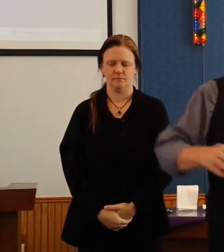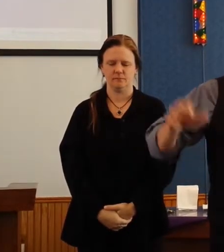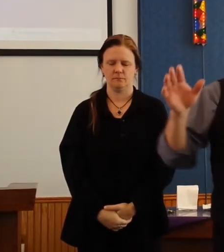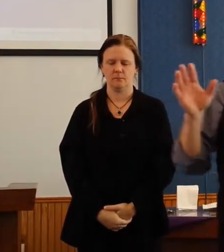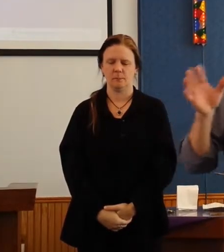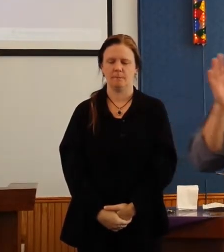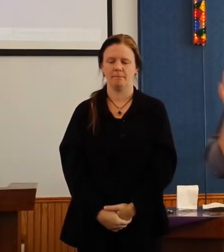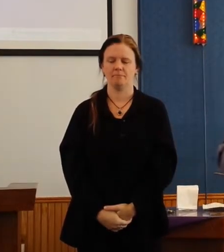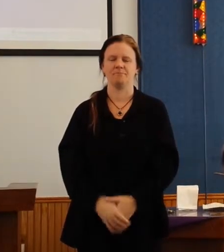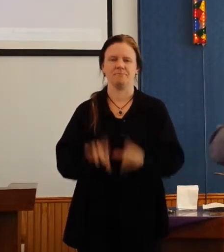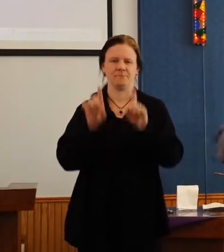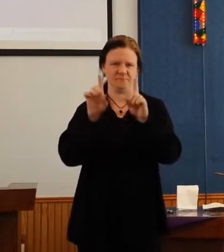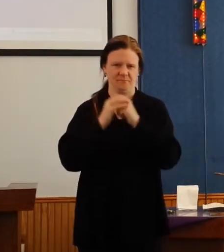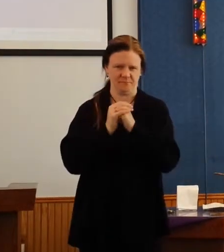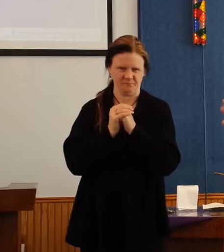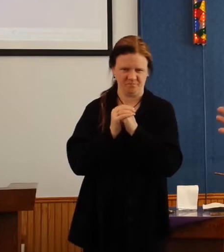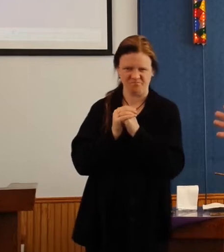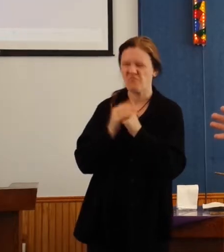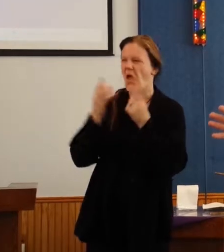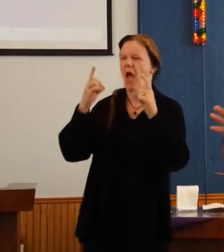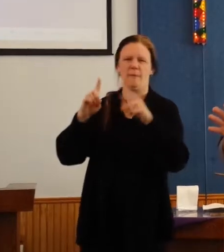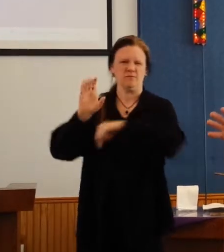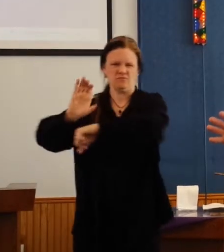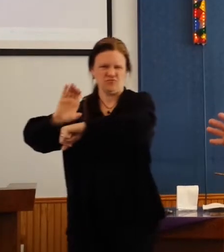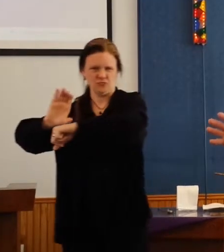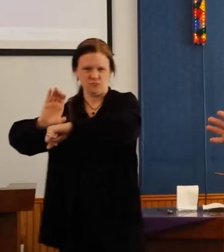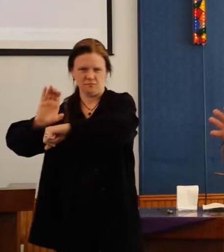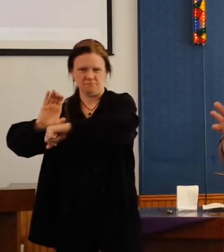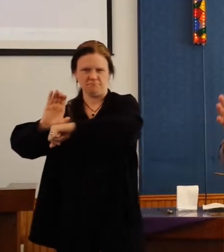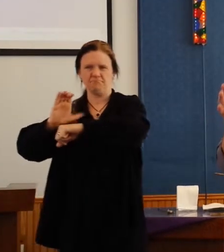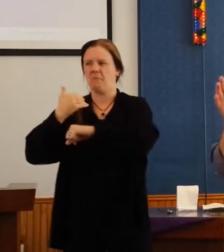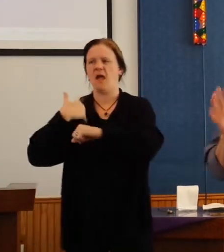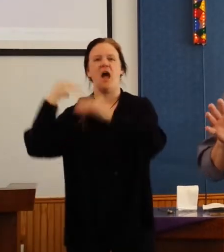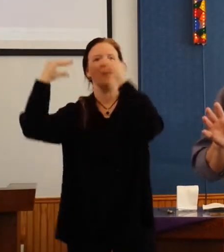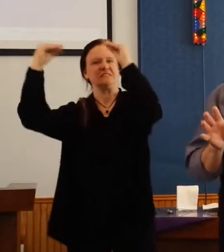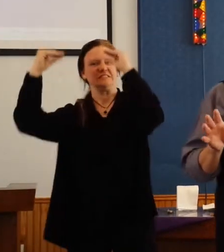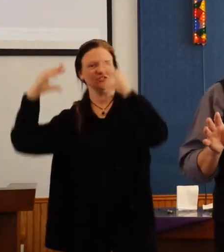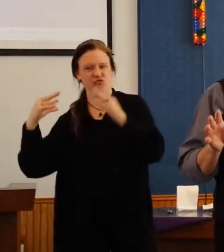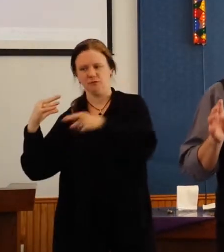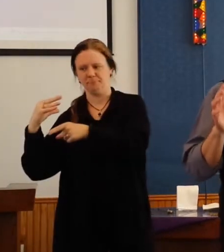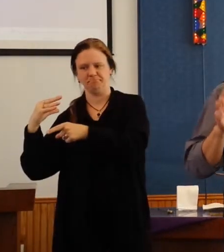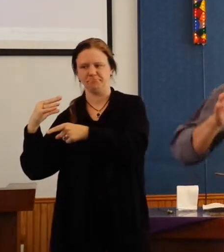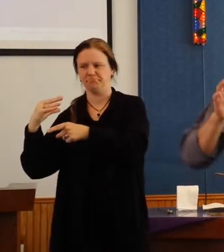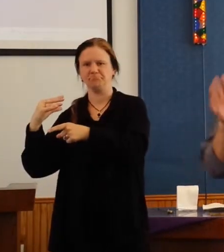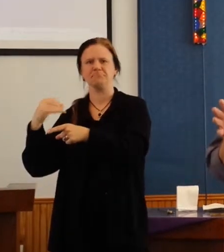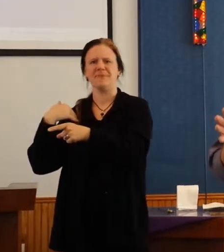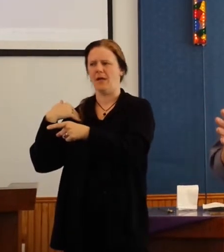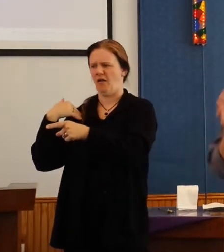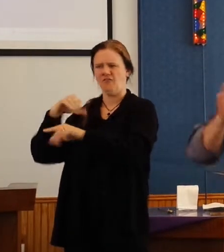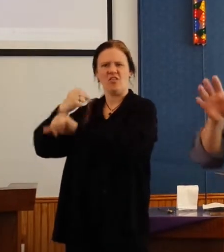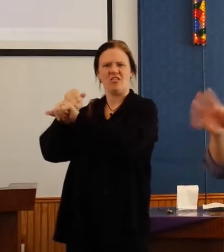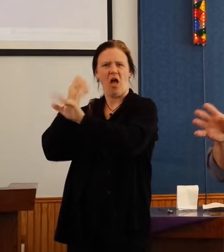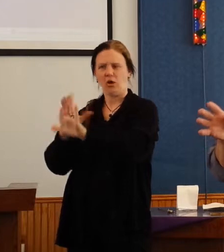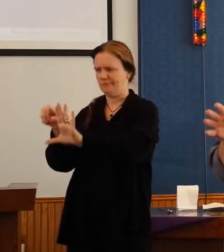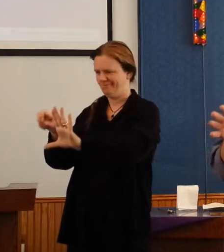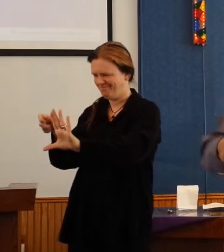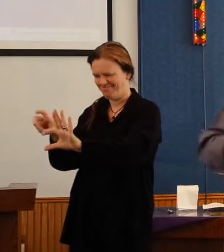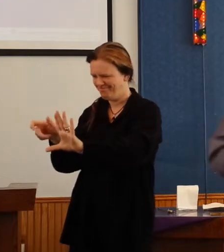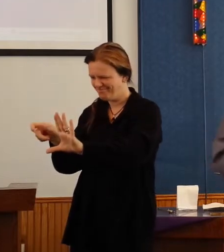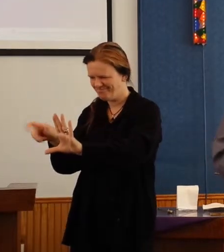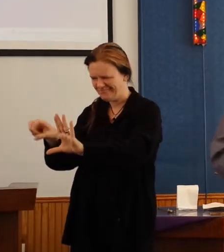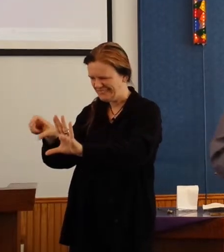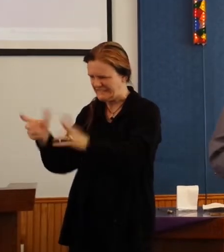So, there was this Sunday school teacher who was struggling to open a lock on the supply